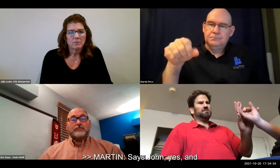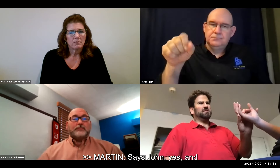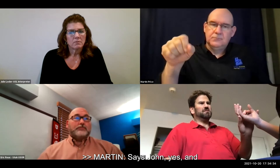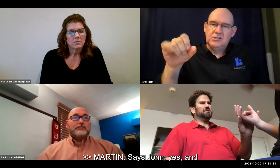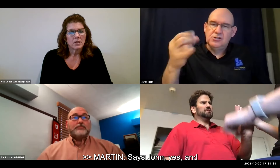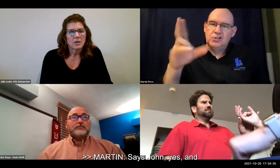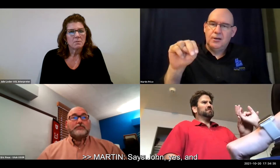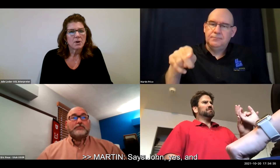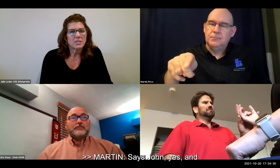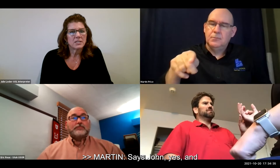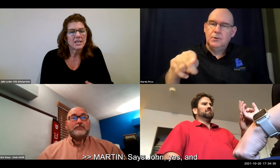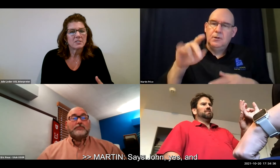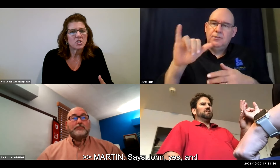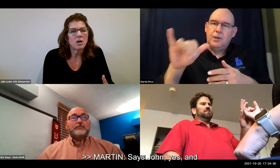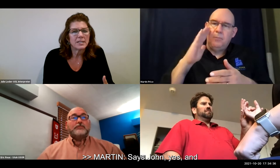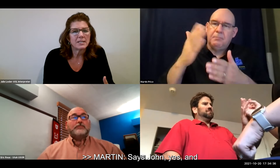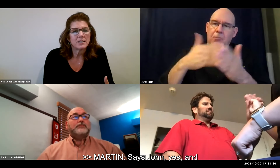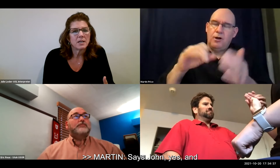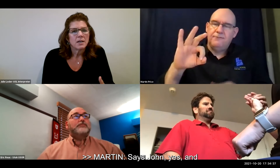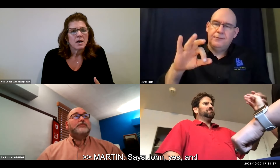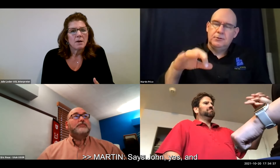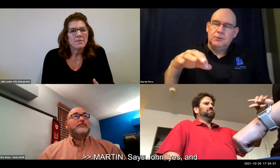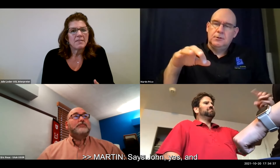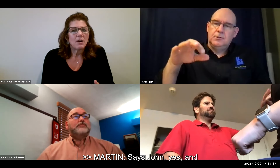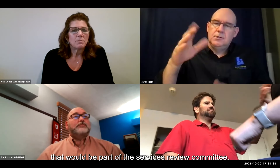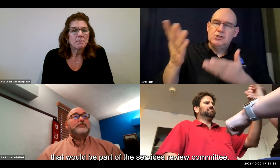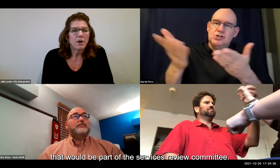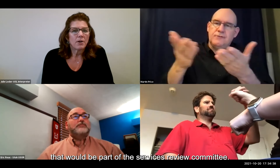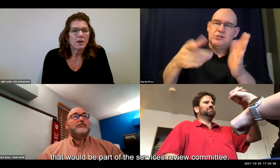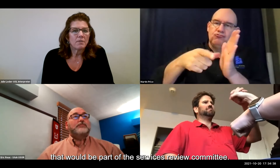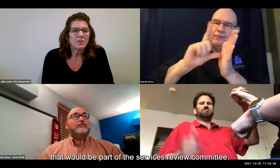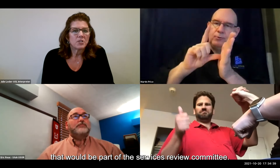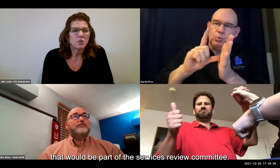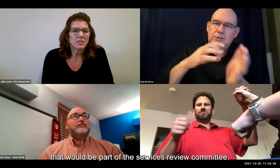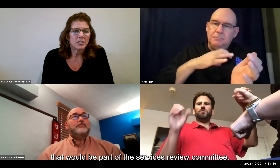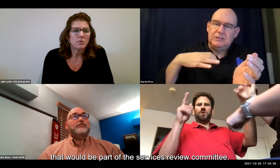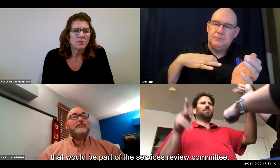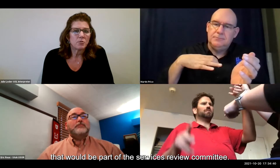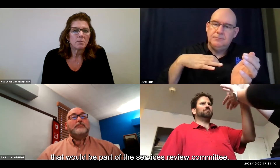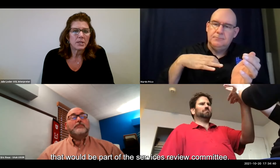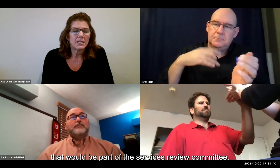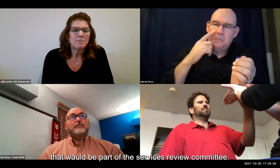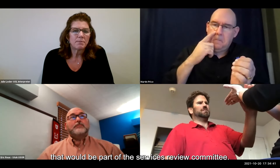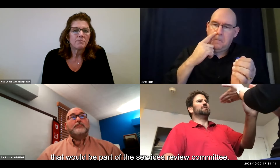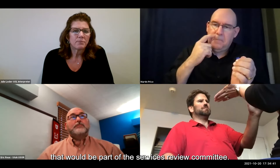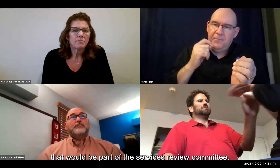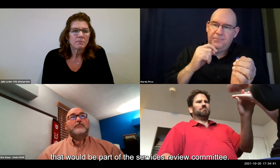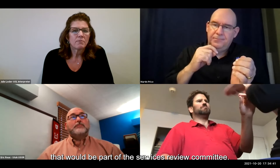information. And Martin says, yeah, John, yes. And that would be part of the Services Review